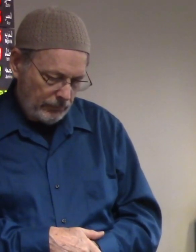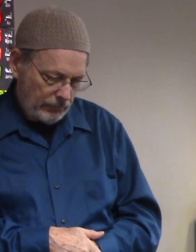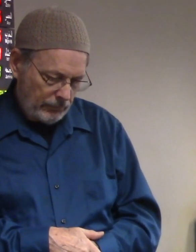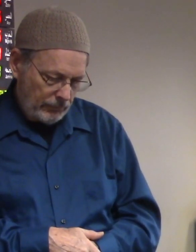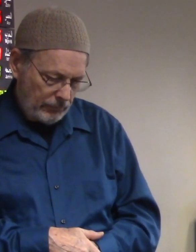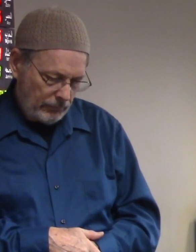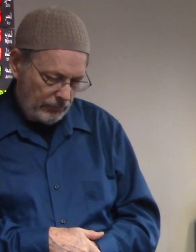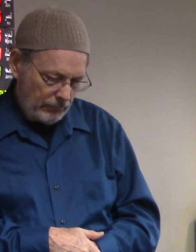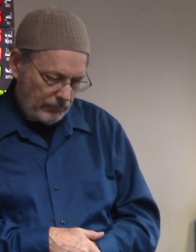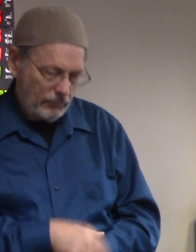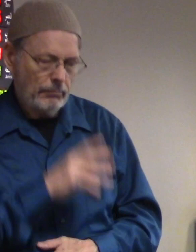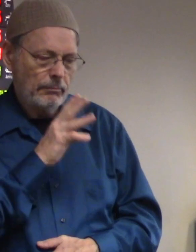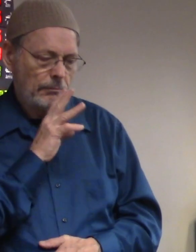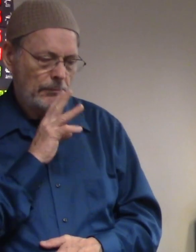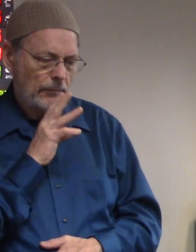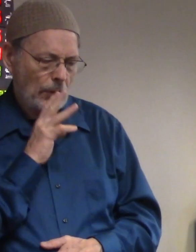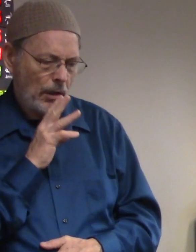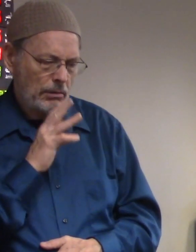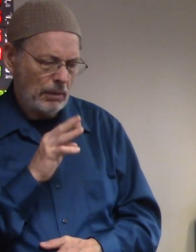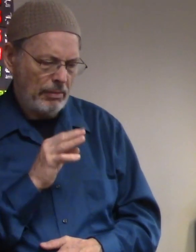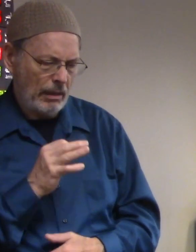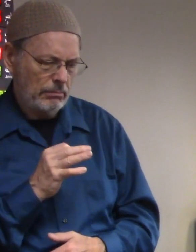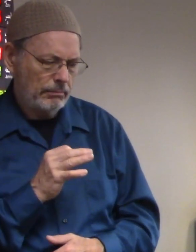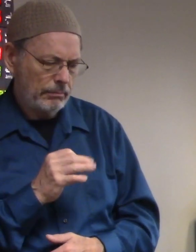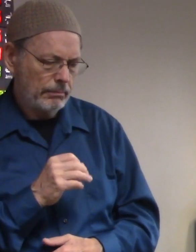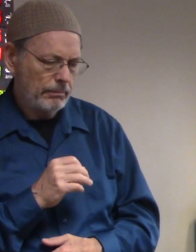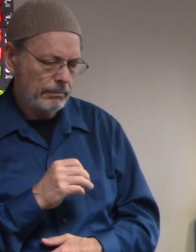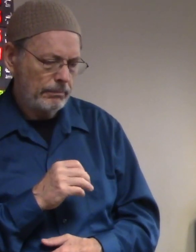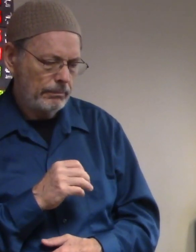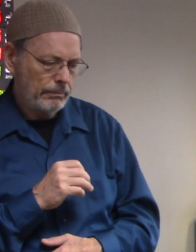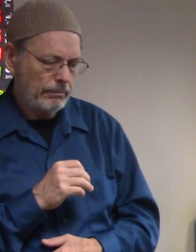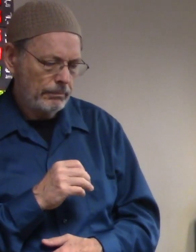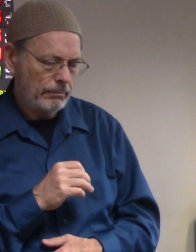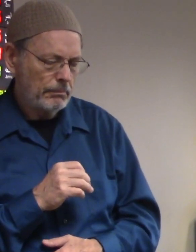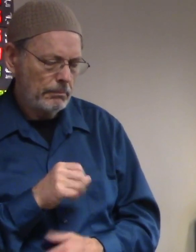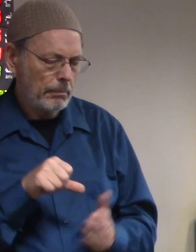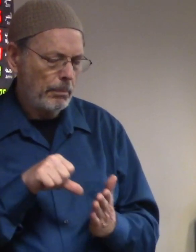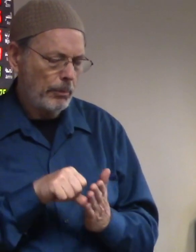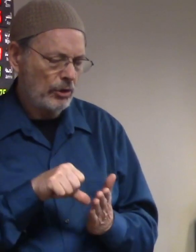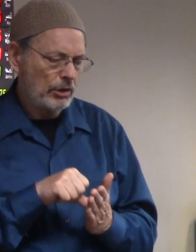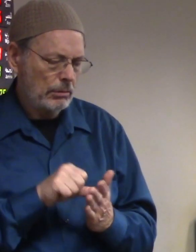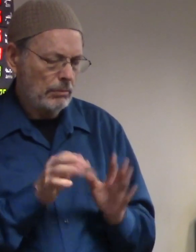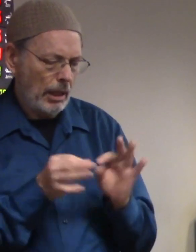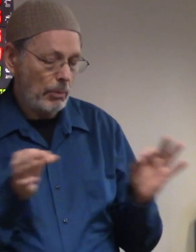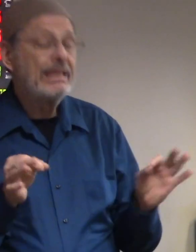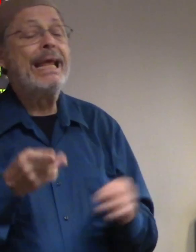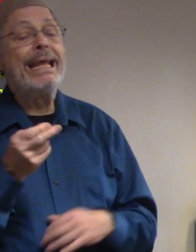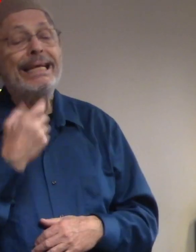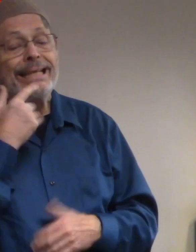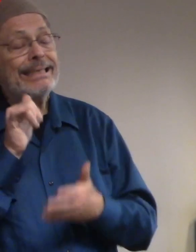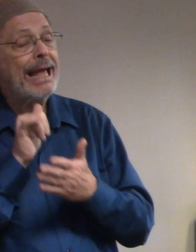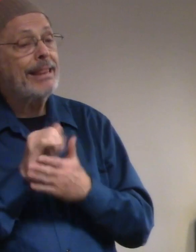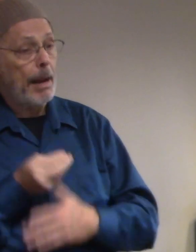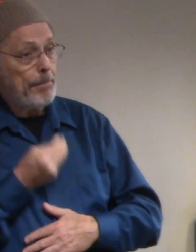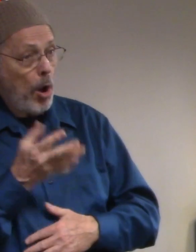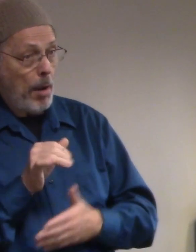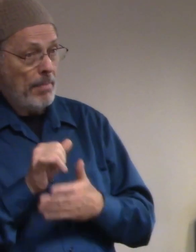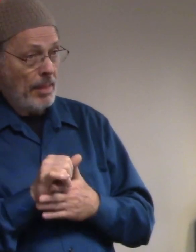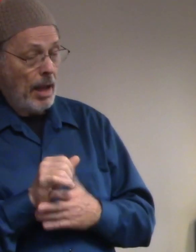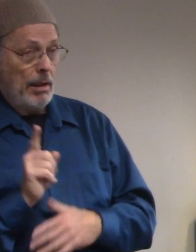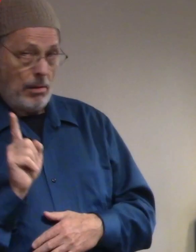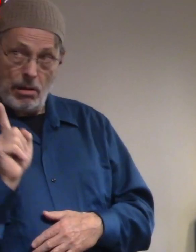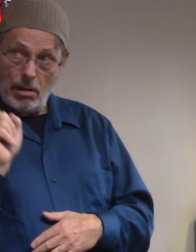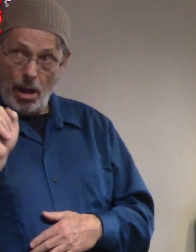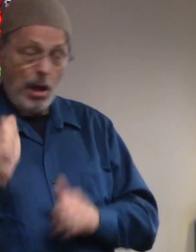jahan andaran yak mim gharqast. He says in this poem that Ahad, Allah